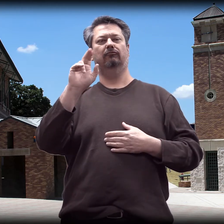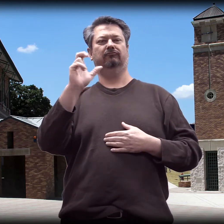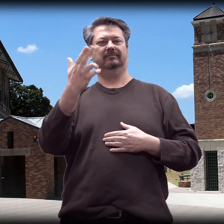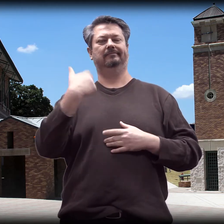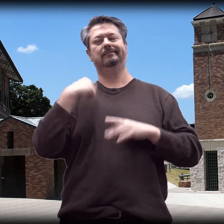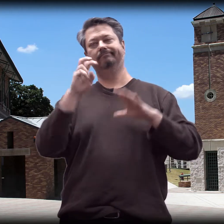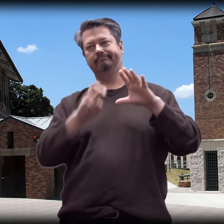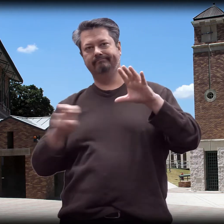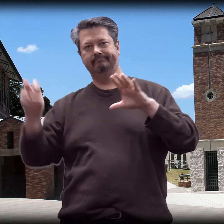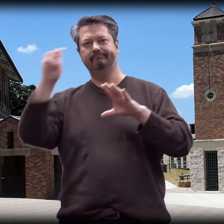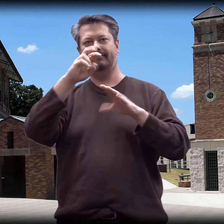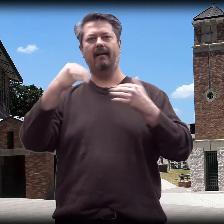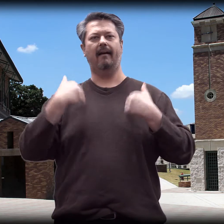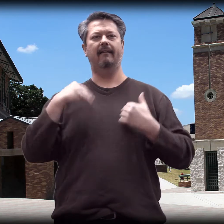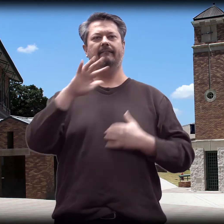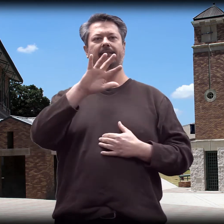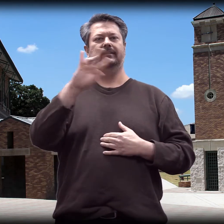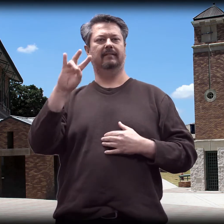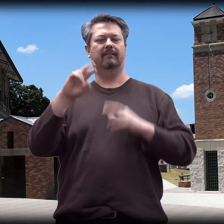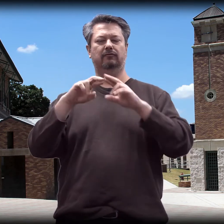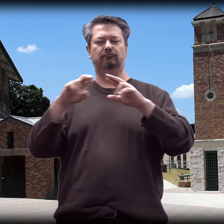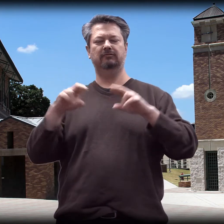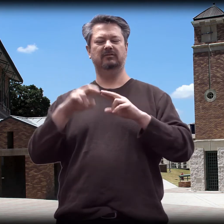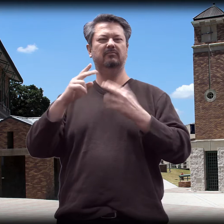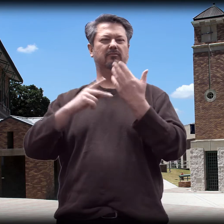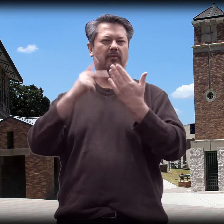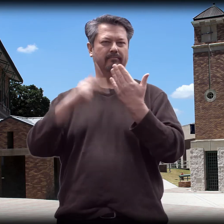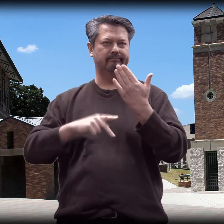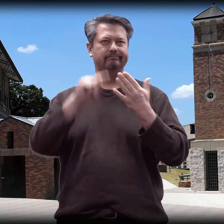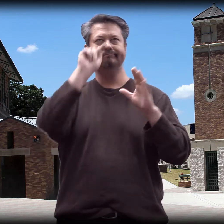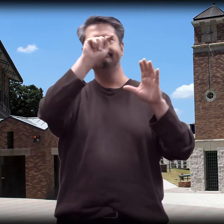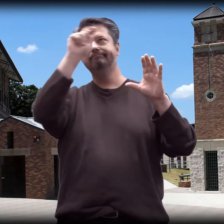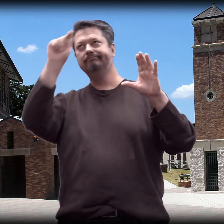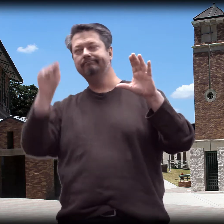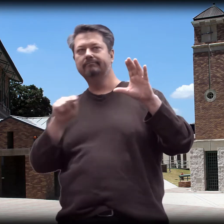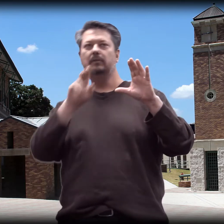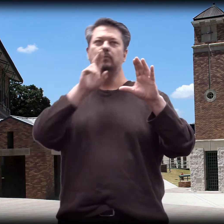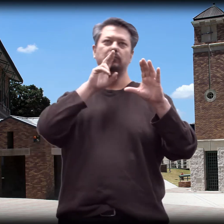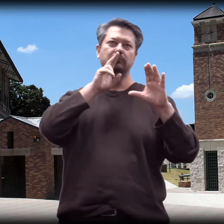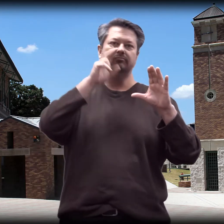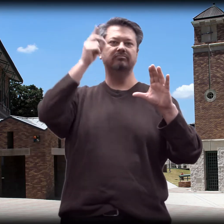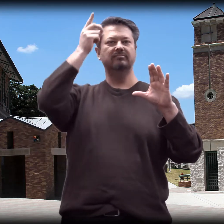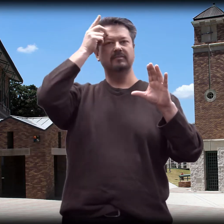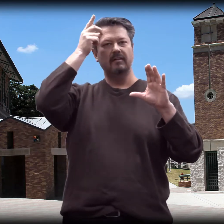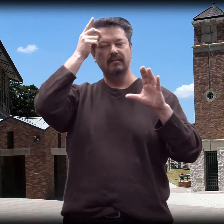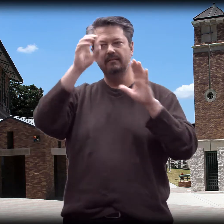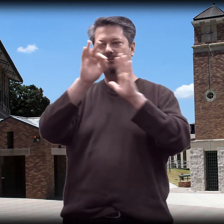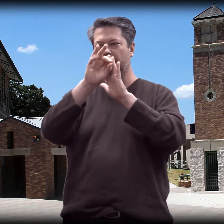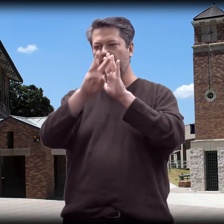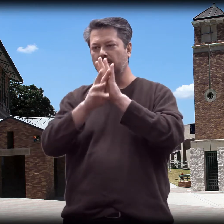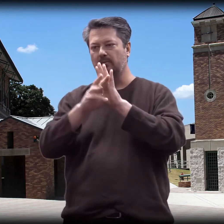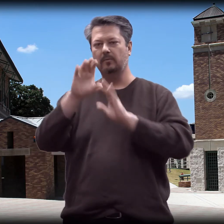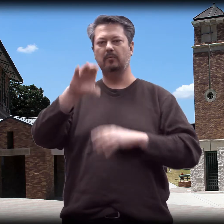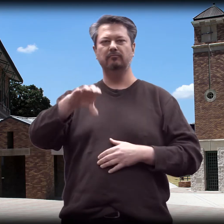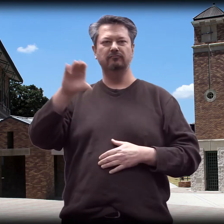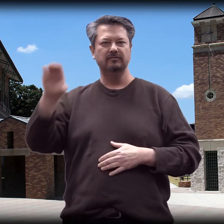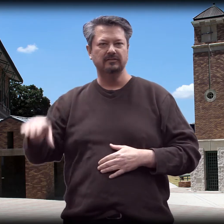provide outreach, traveling to the 57 regional day school programs that we have across the state of Texas, such as in Houston, in Dallas, Fort Worth,